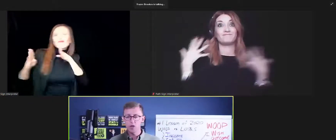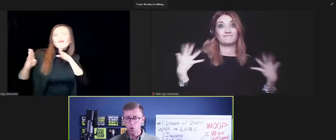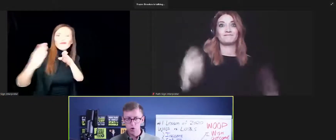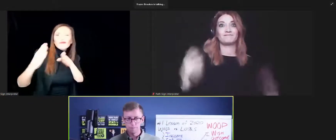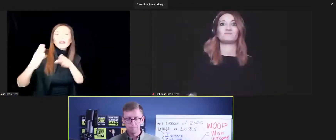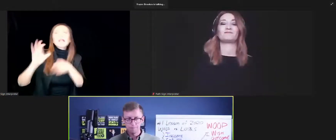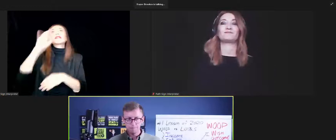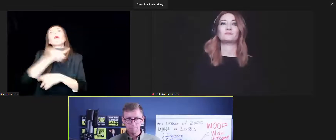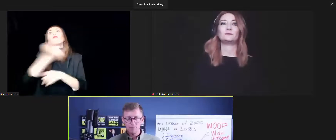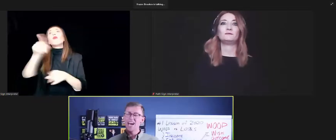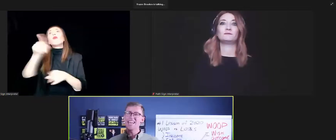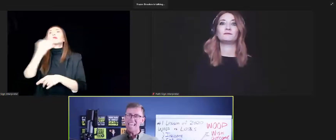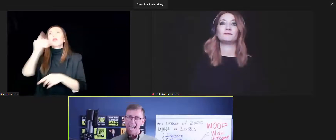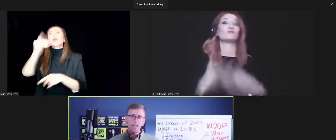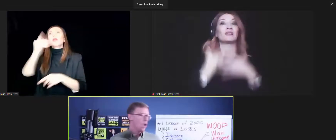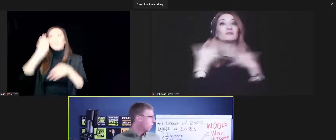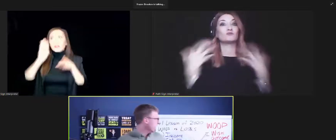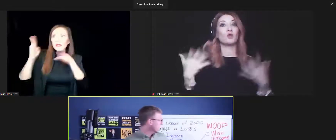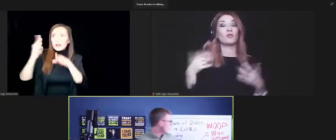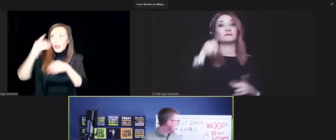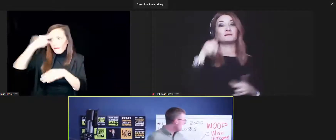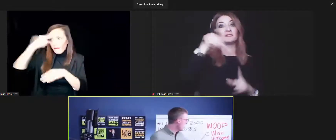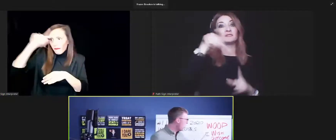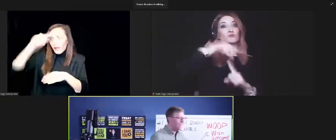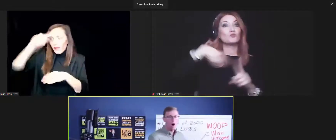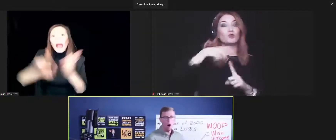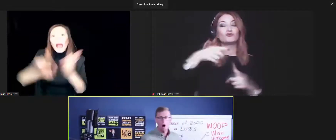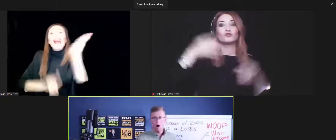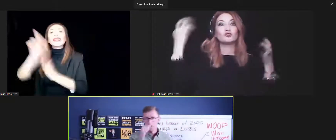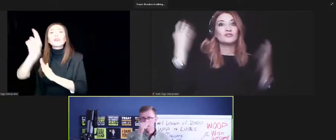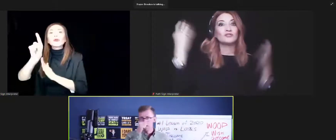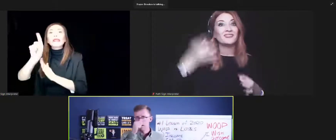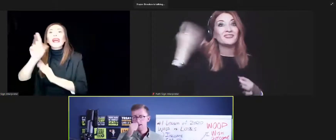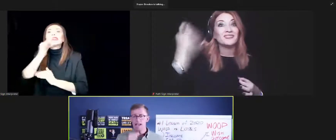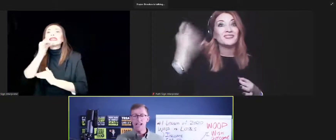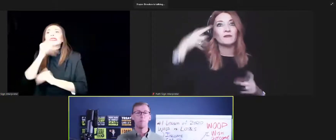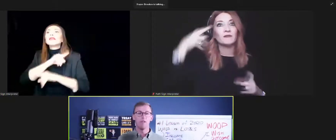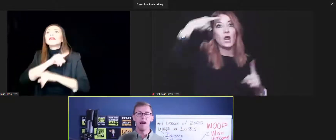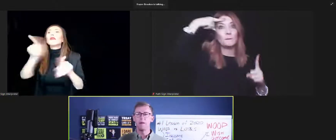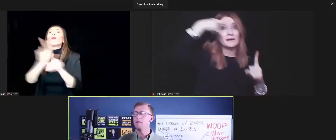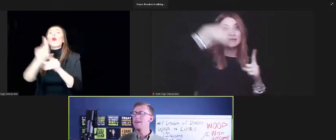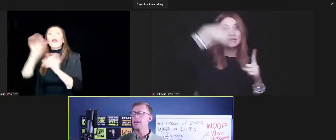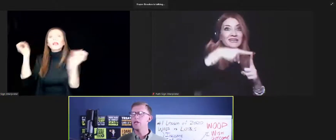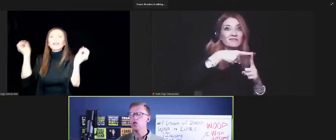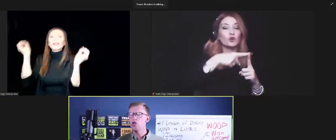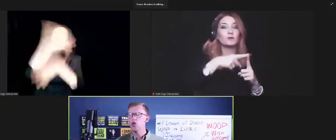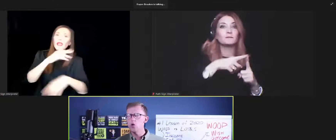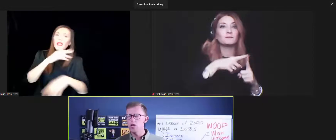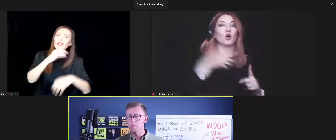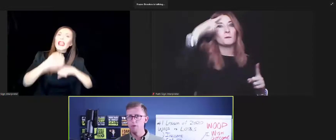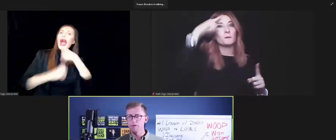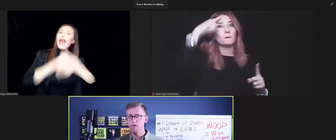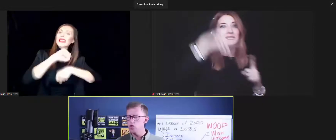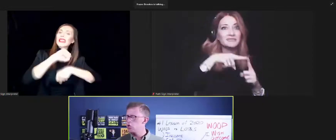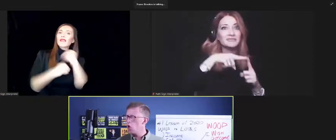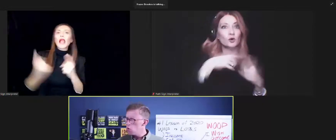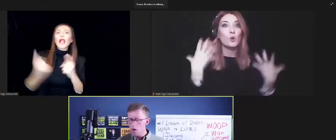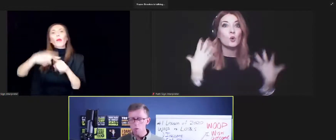activity-based goals. And again, we're going to talk about what they are in the plan. I'm going to make it so simple